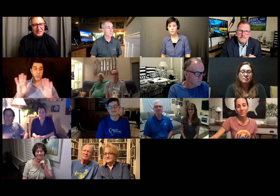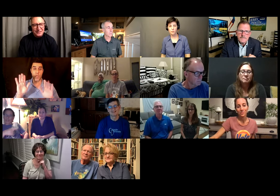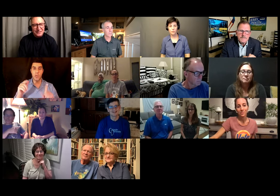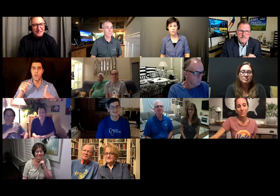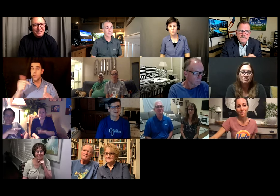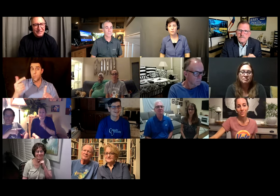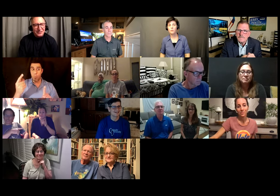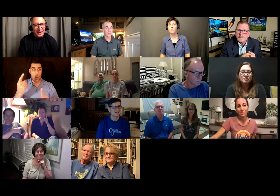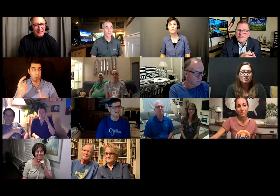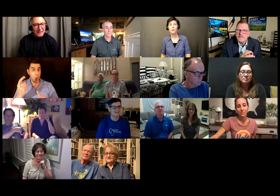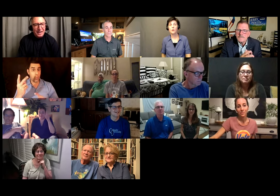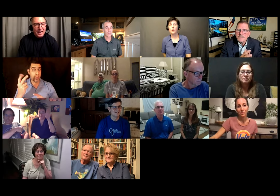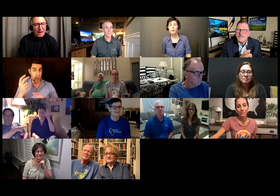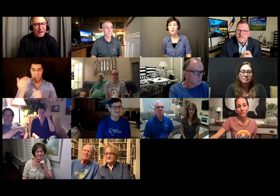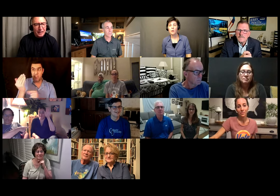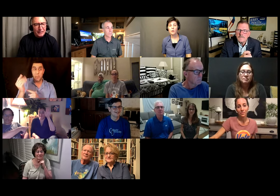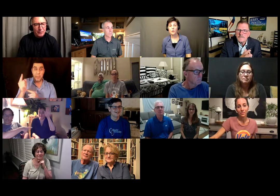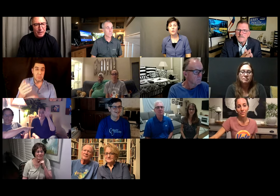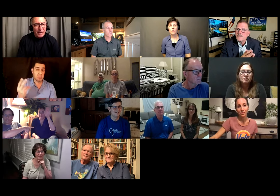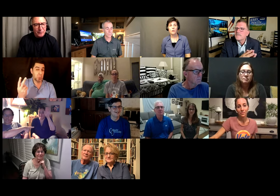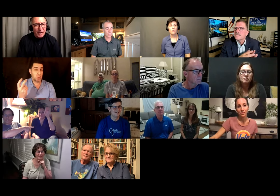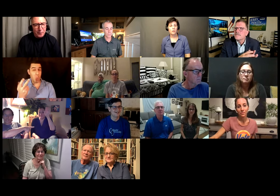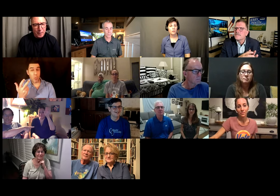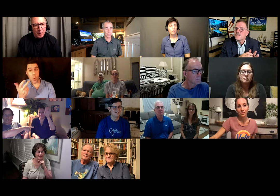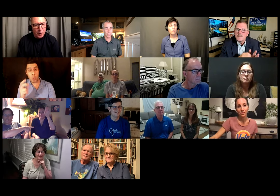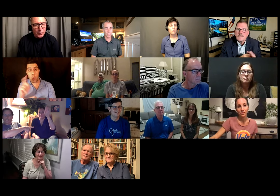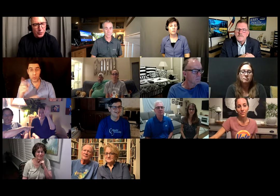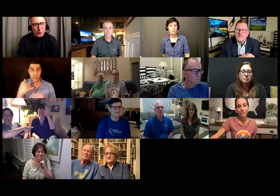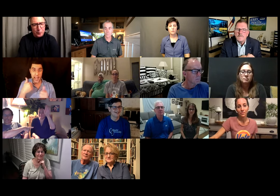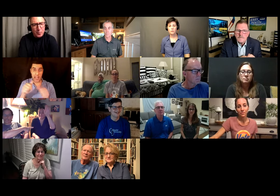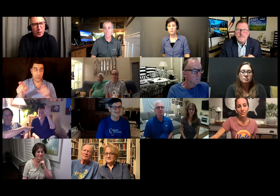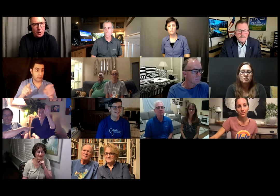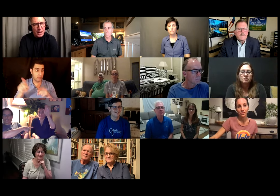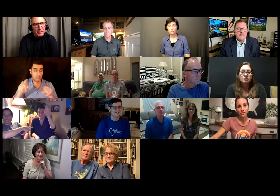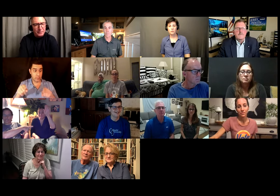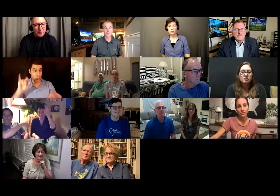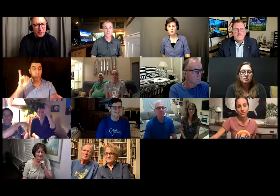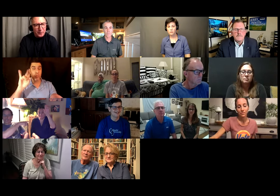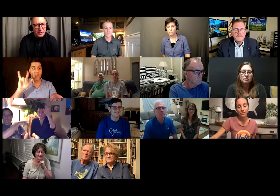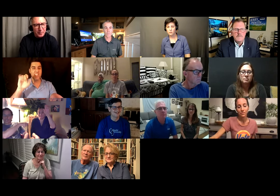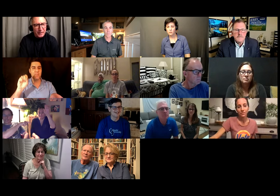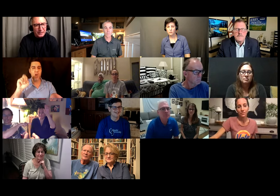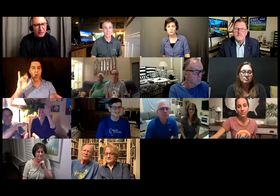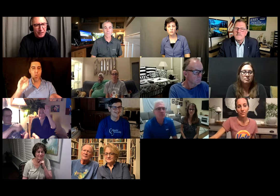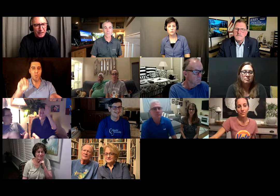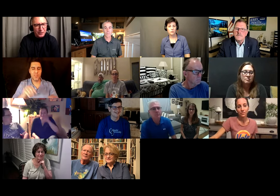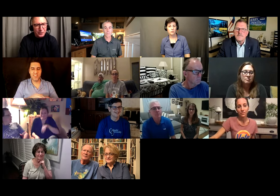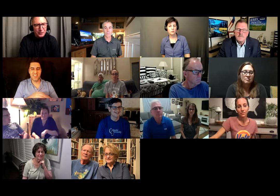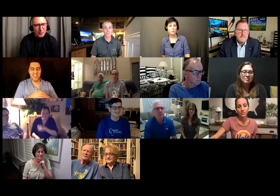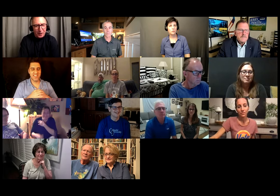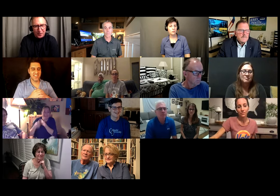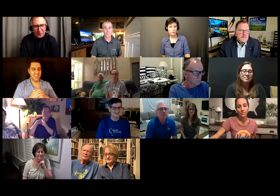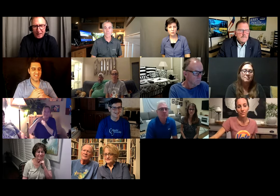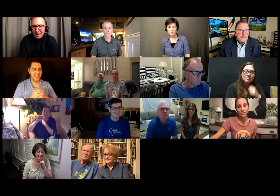Great. That's great. We have time for maybe one or two or three more comments. We have about 15 minutes. So